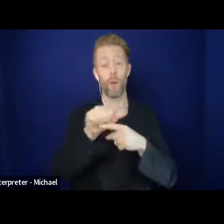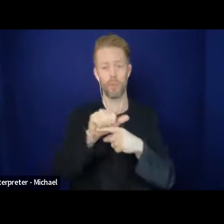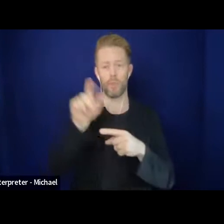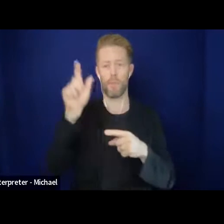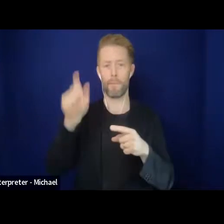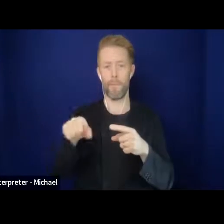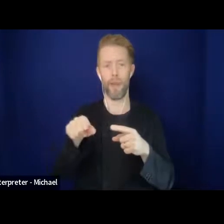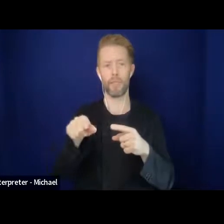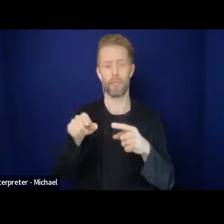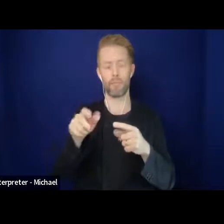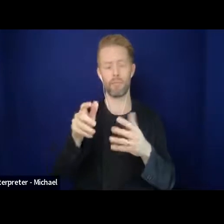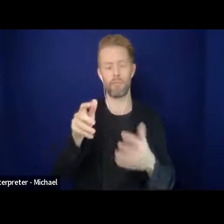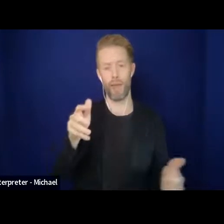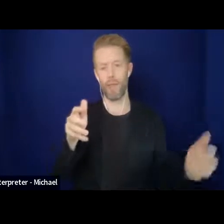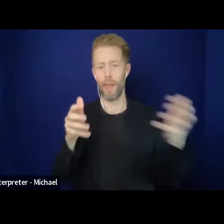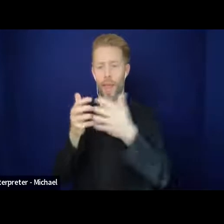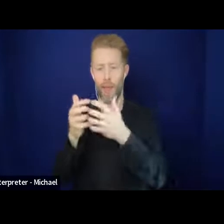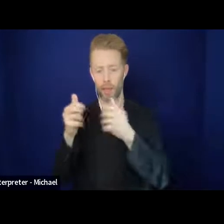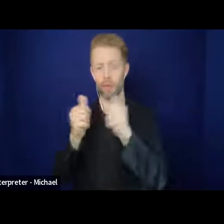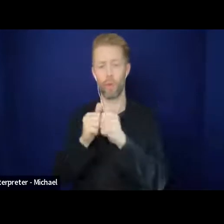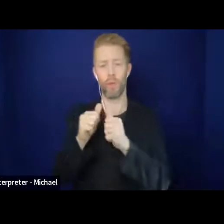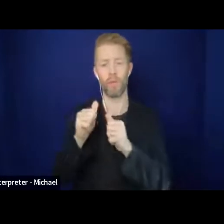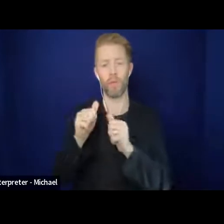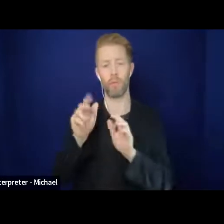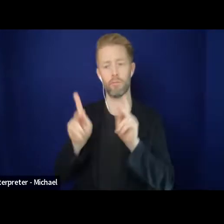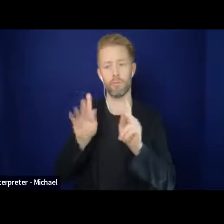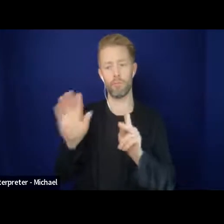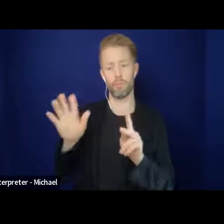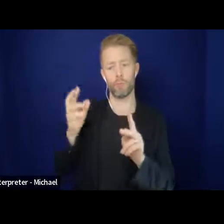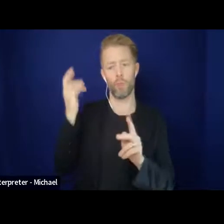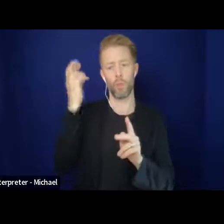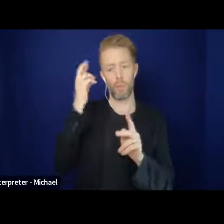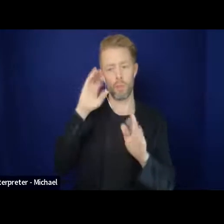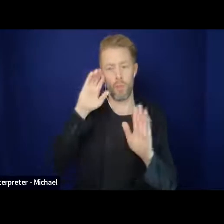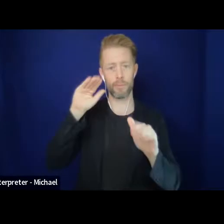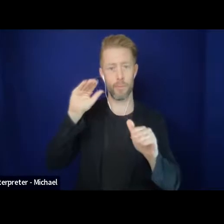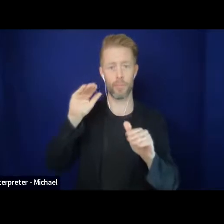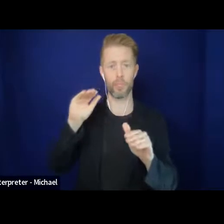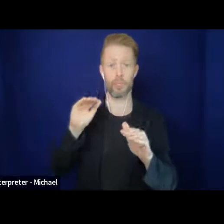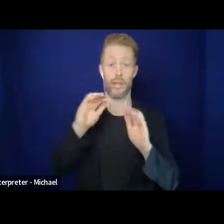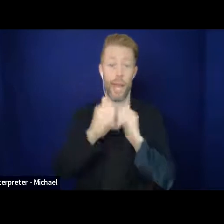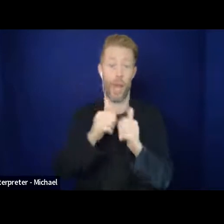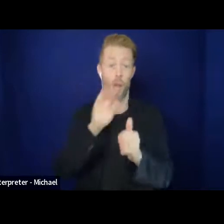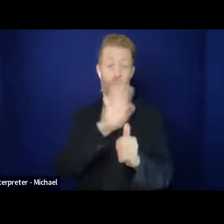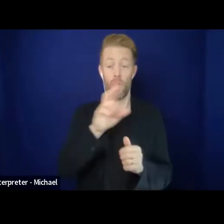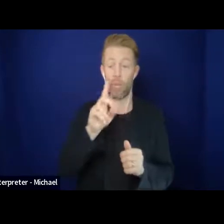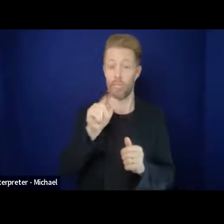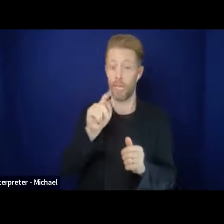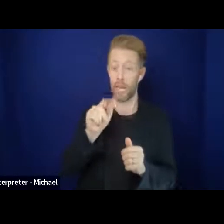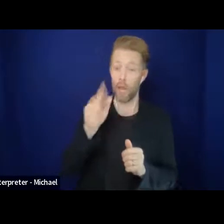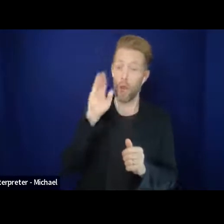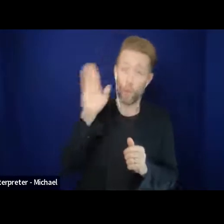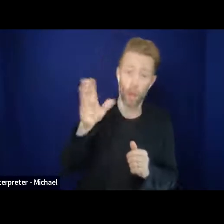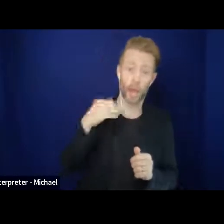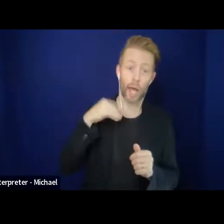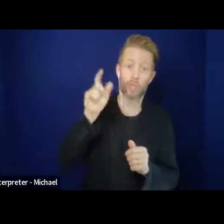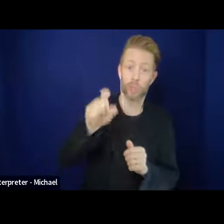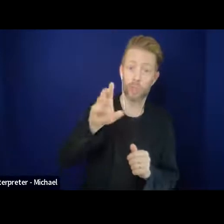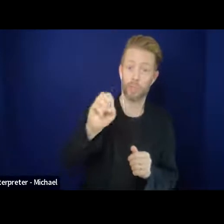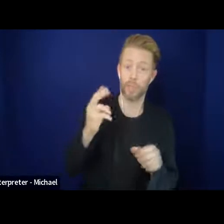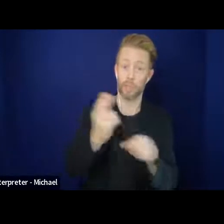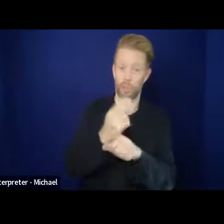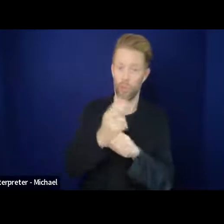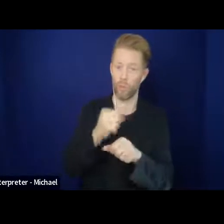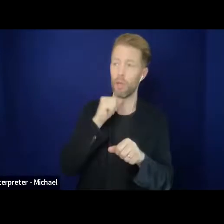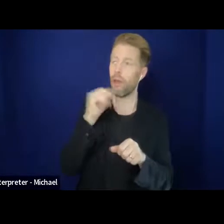align with people's reasonable expectations of how their data will and should be used. And these